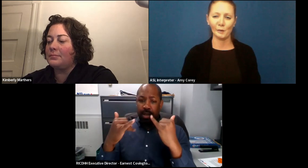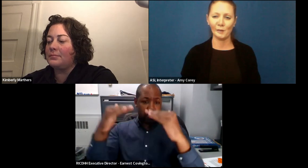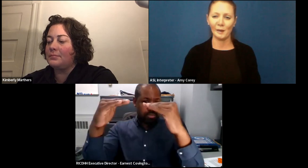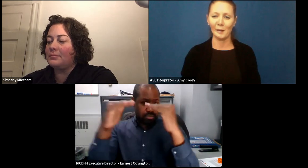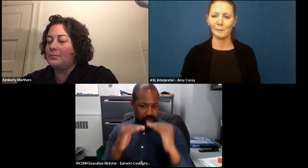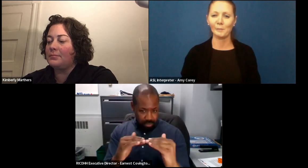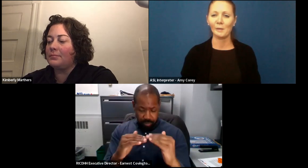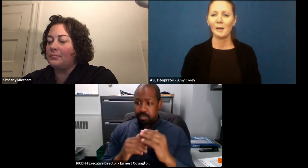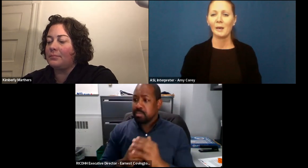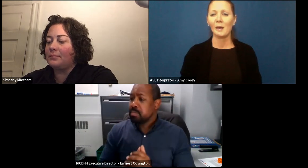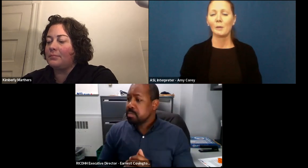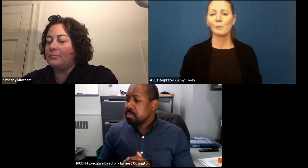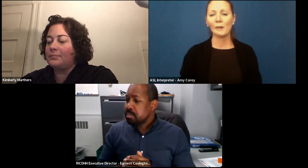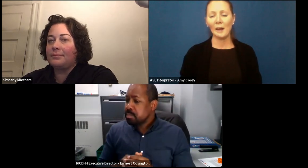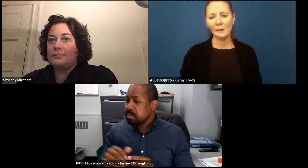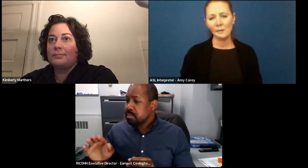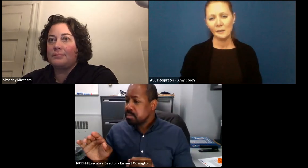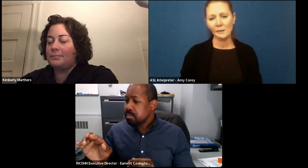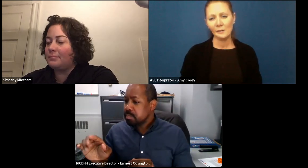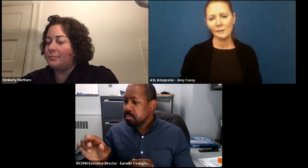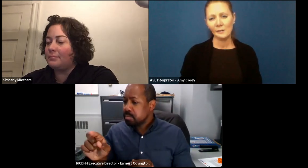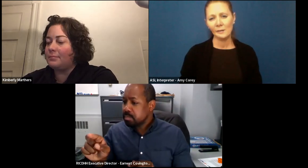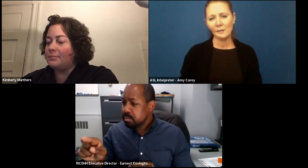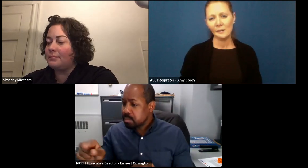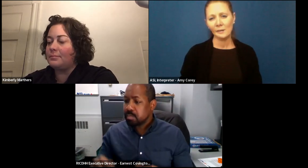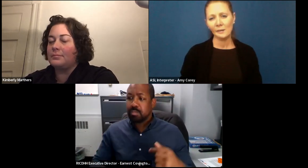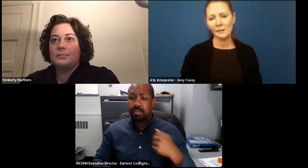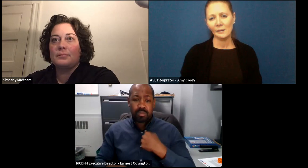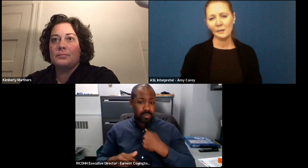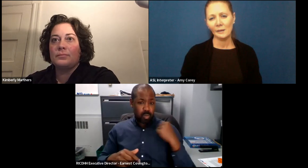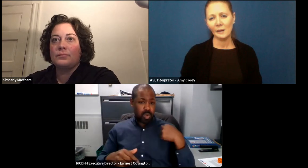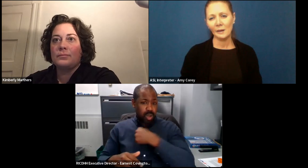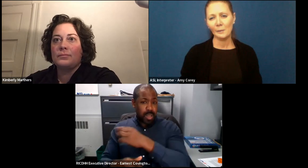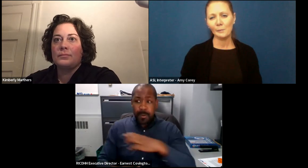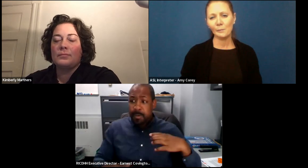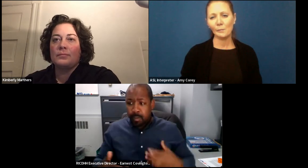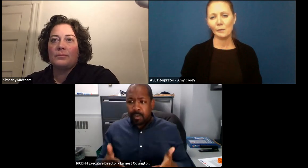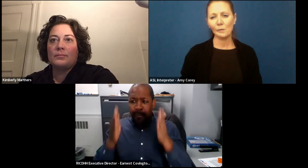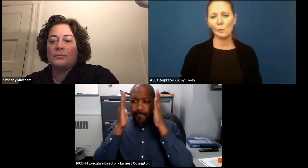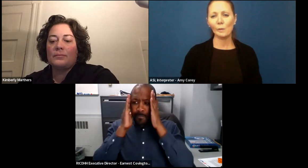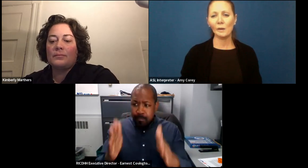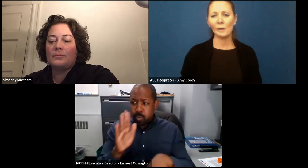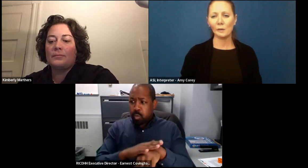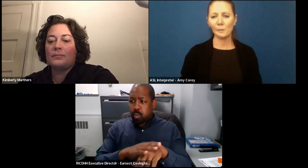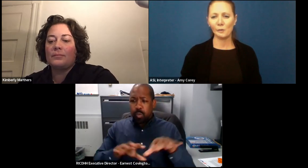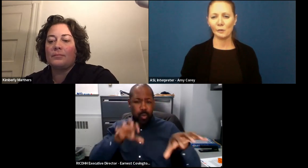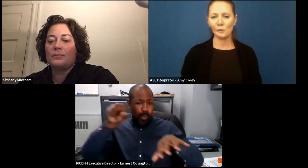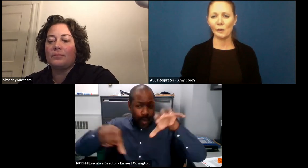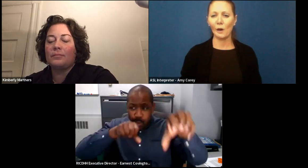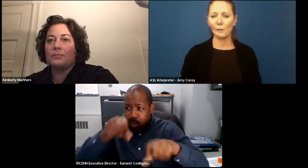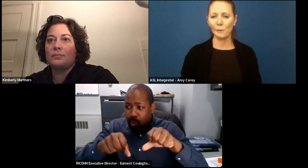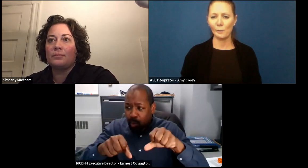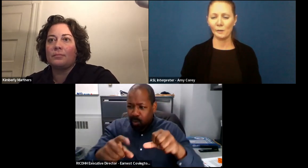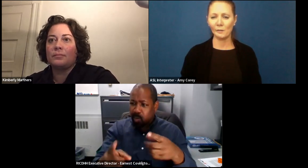again for your time. Moving on. So we, the